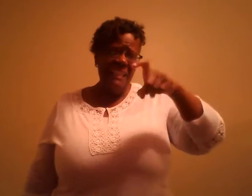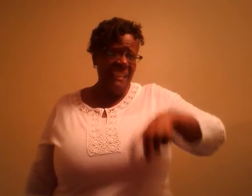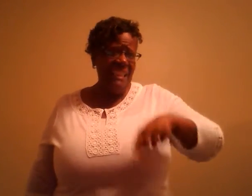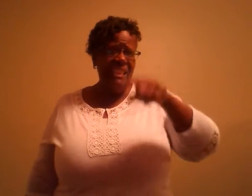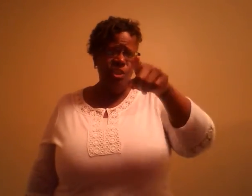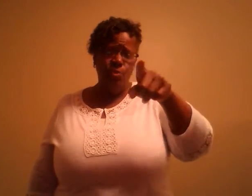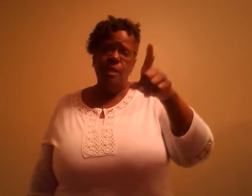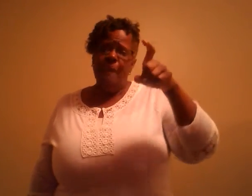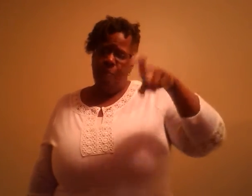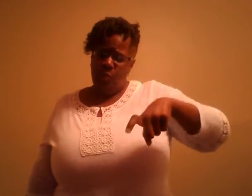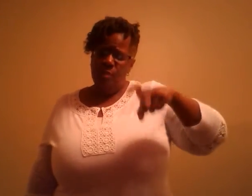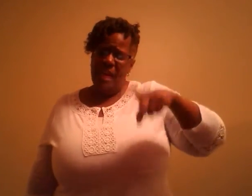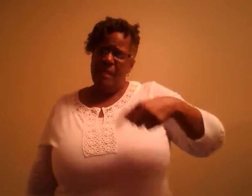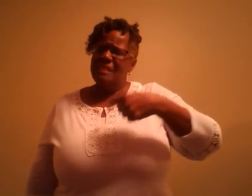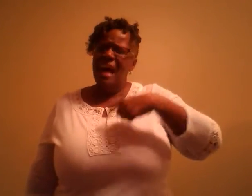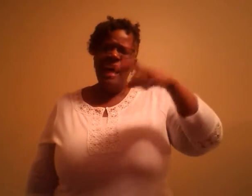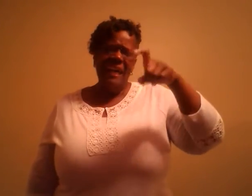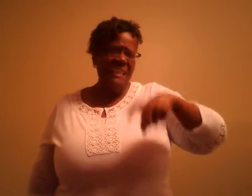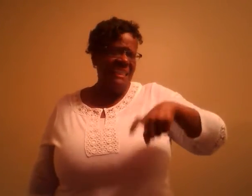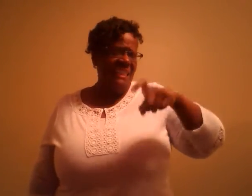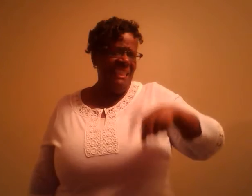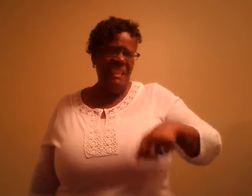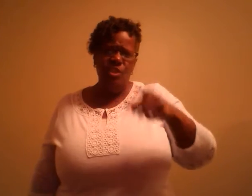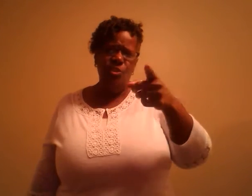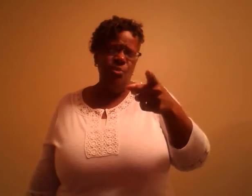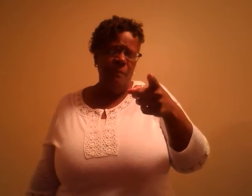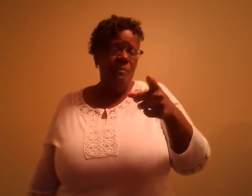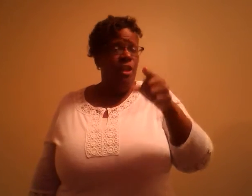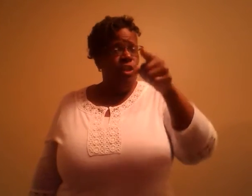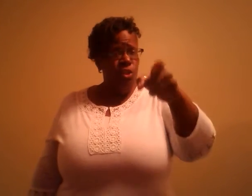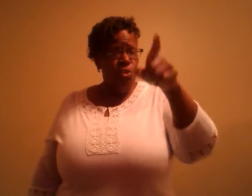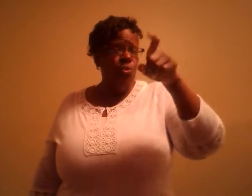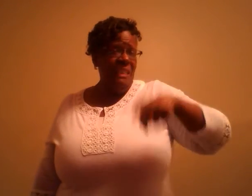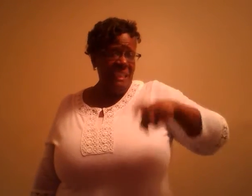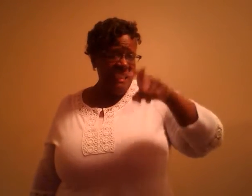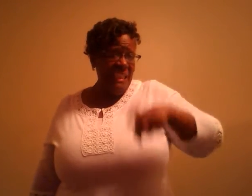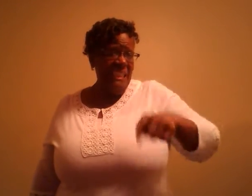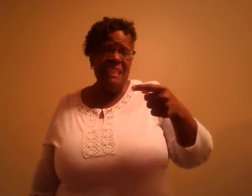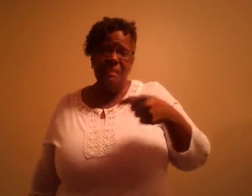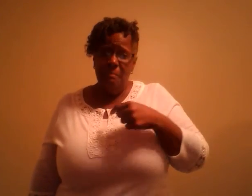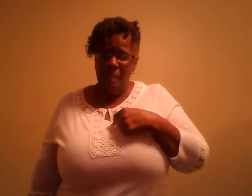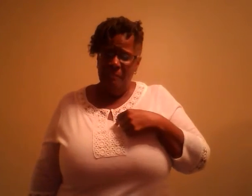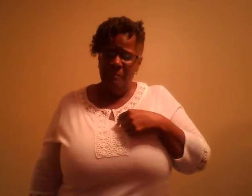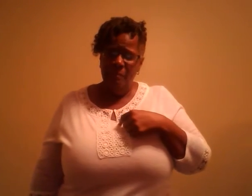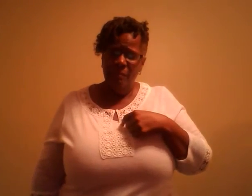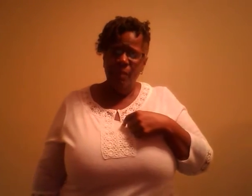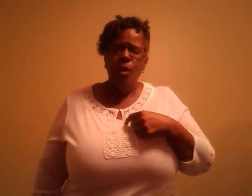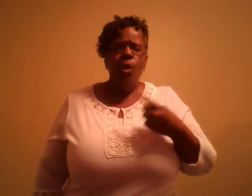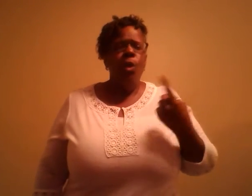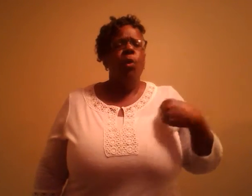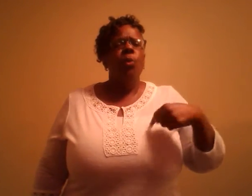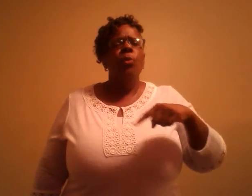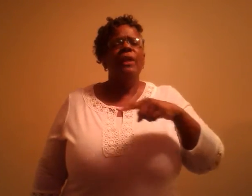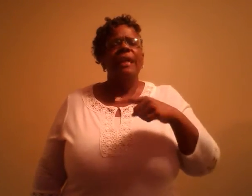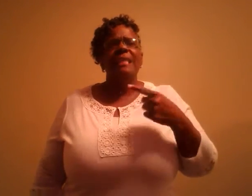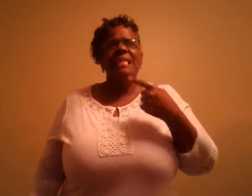need you. Two times. I need you. You need me. We're, and it